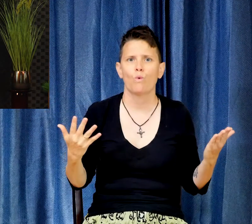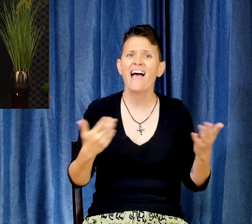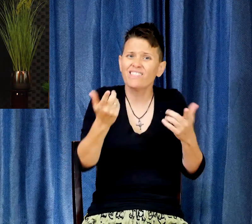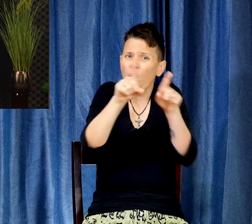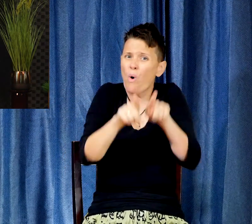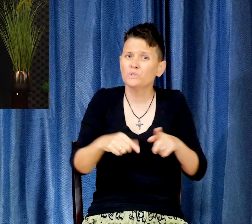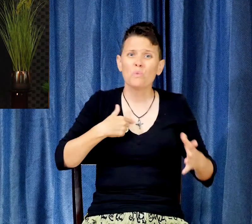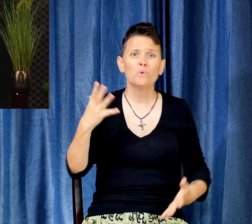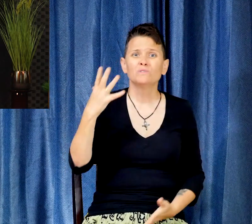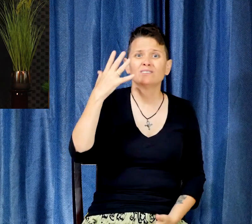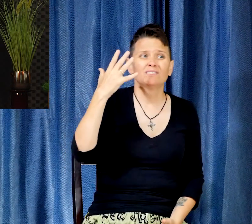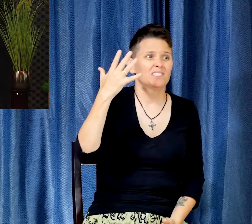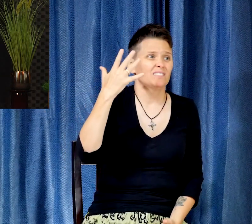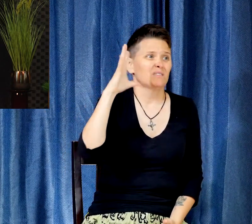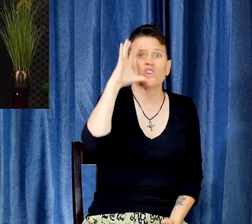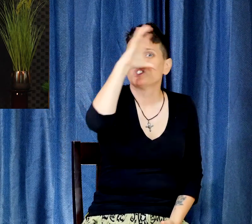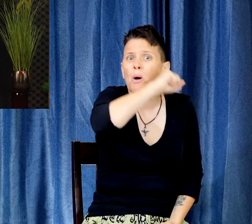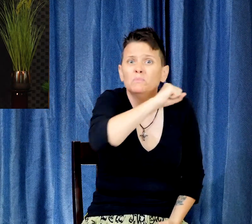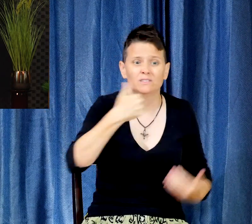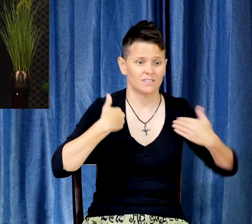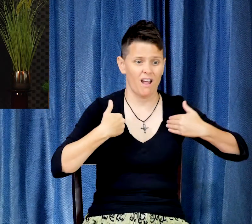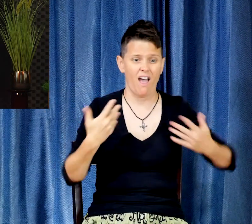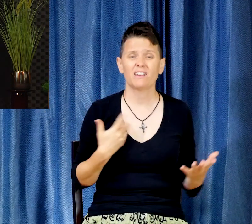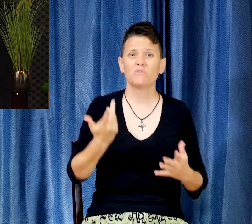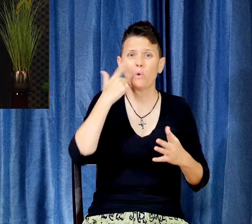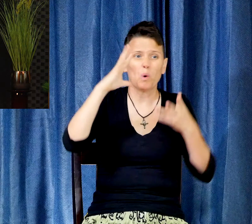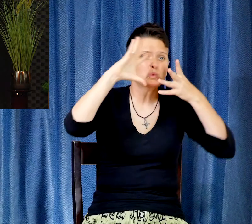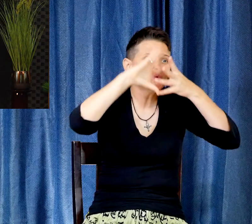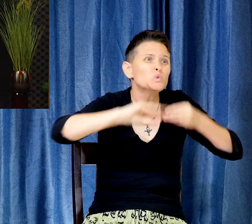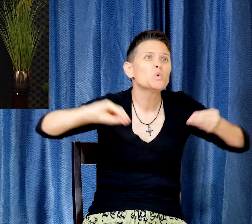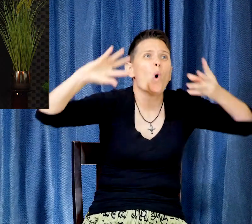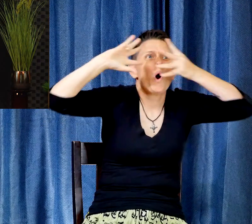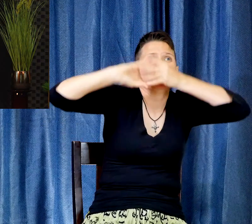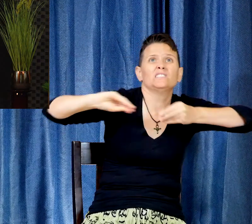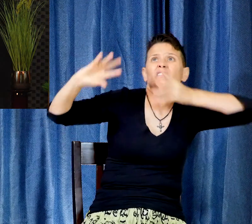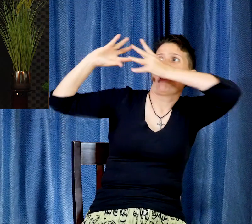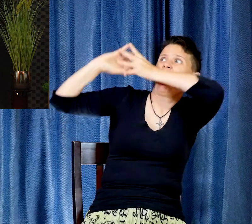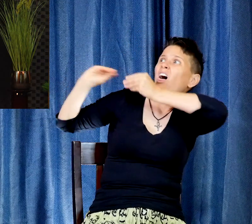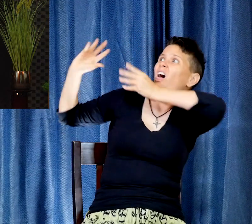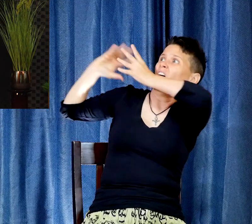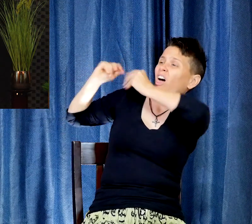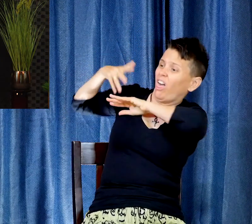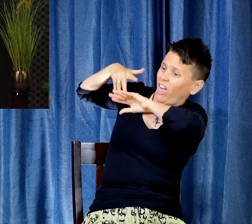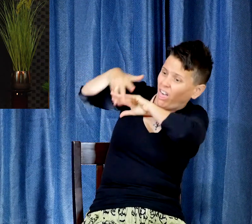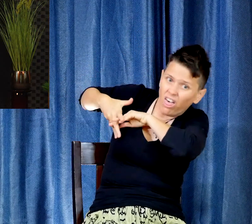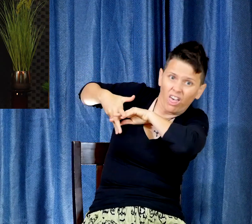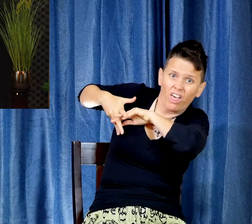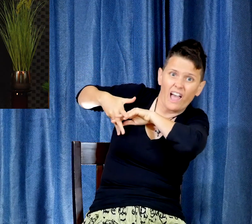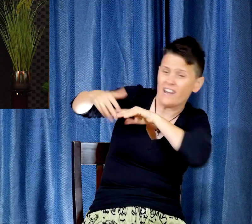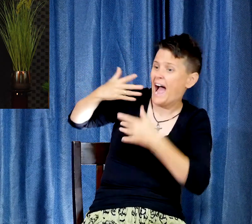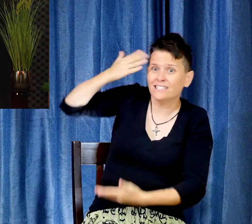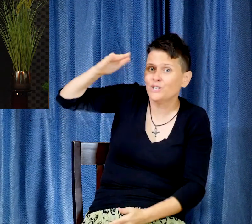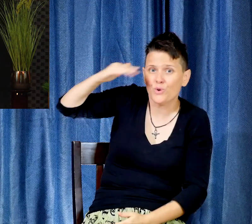deep-seated stories that I didn't even know were there. And really asking myself as a privileged white woman, what can I